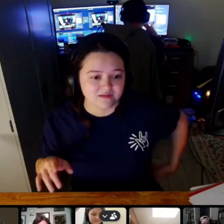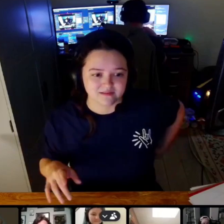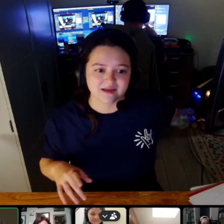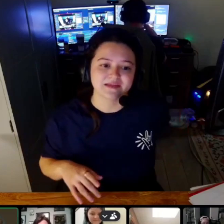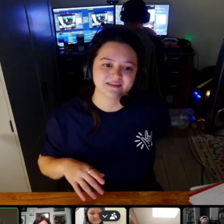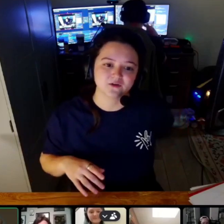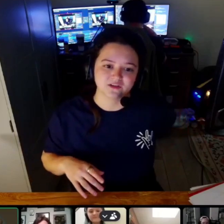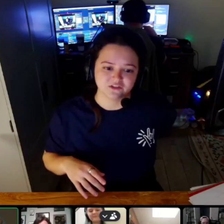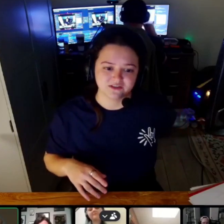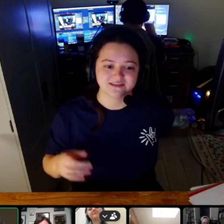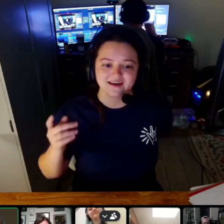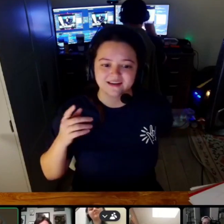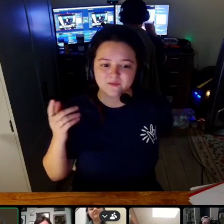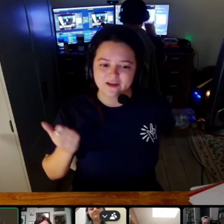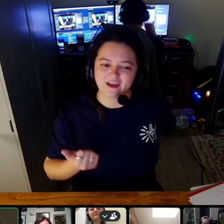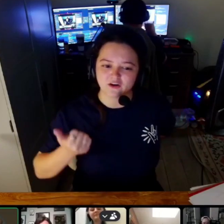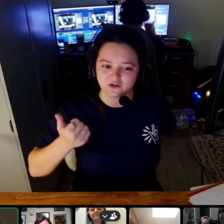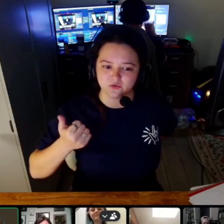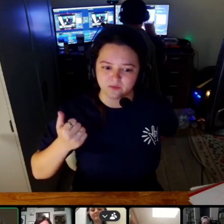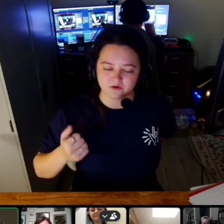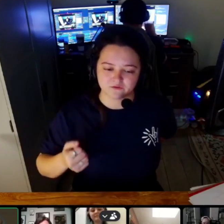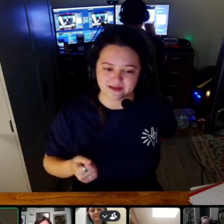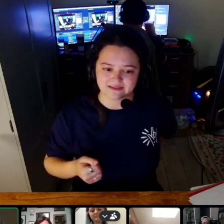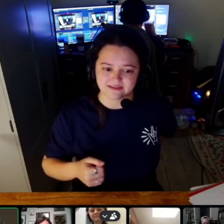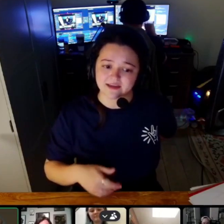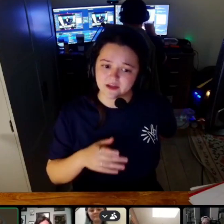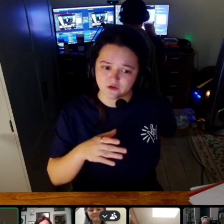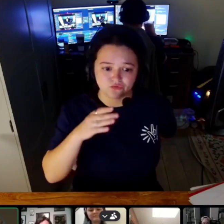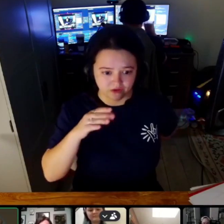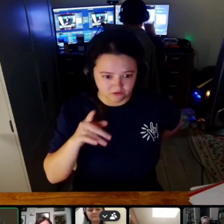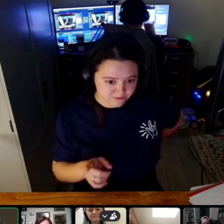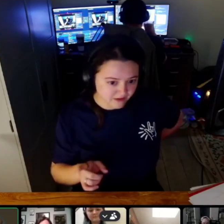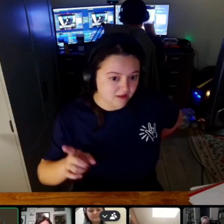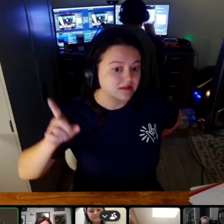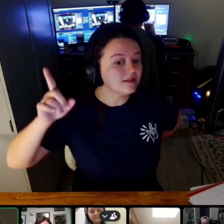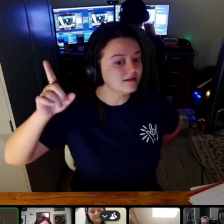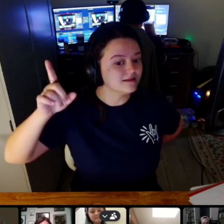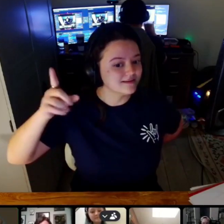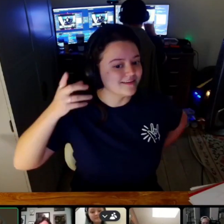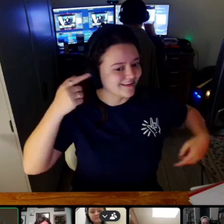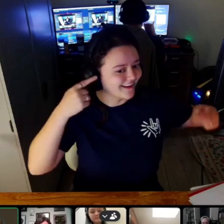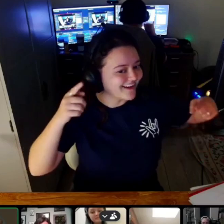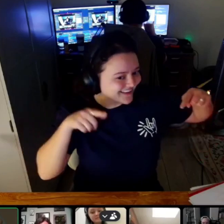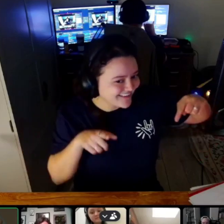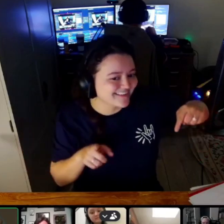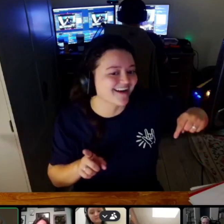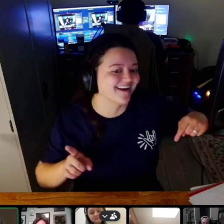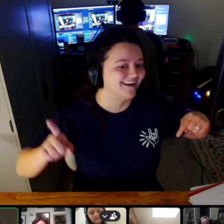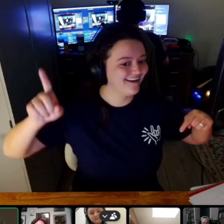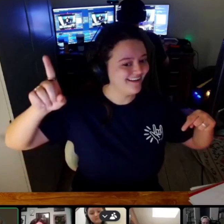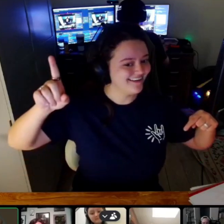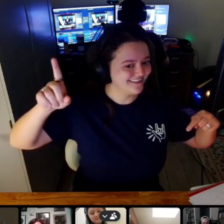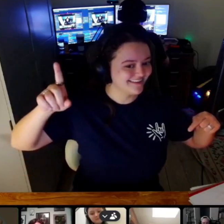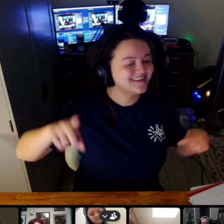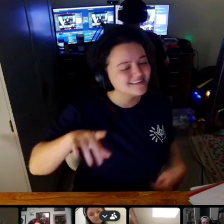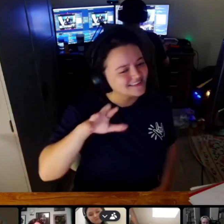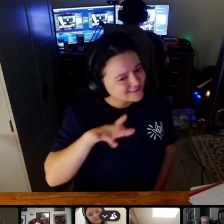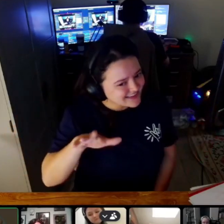that makes it a question. It's kind of like bringing our tone up whenever we ask that. Can you fingerspell? You hear it? You hear the, It's